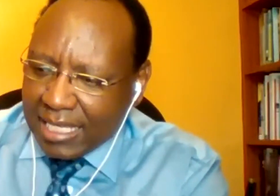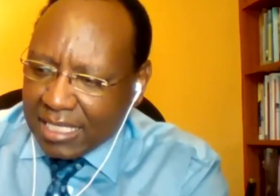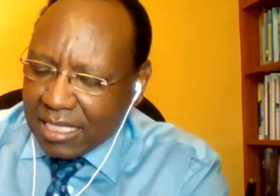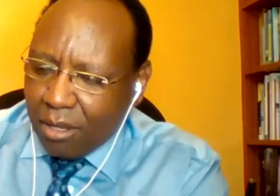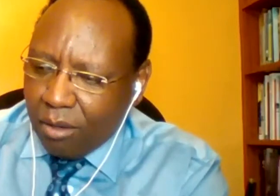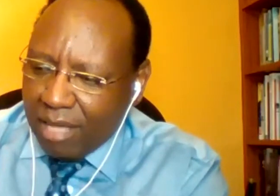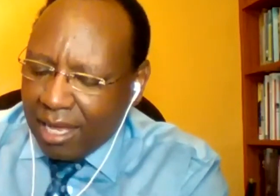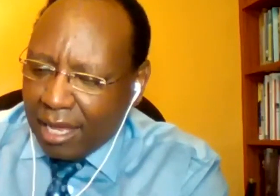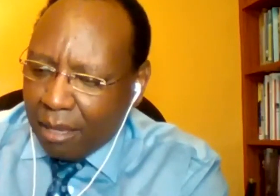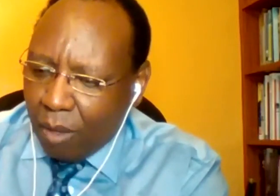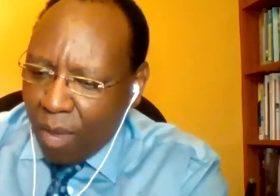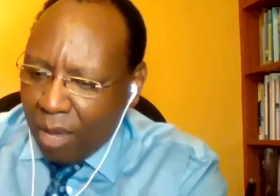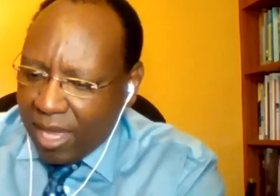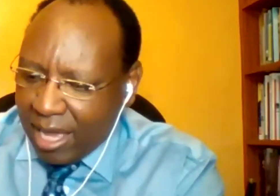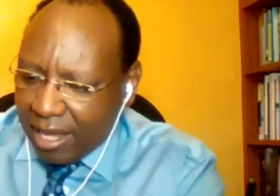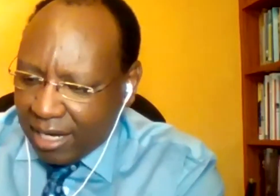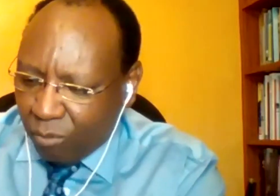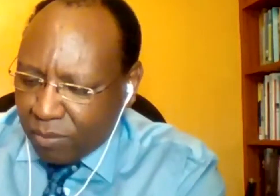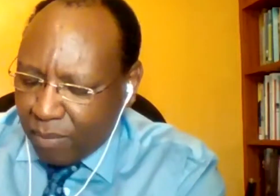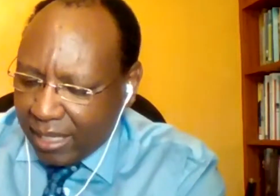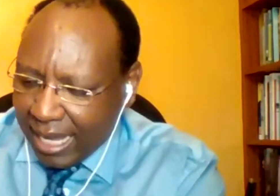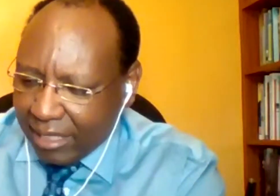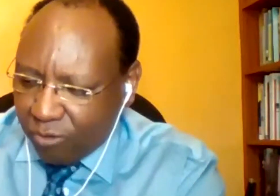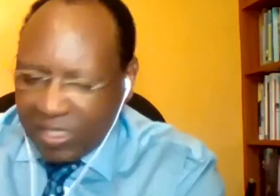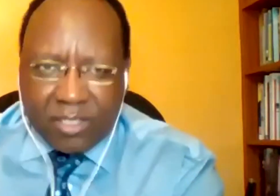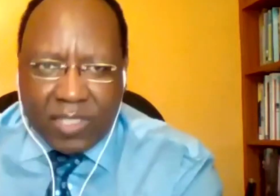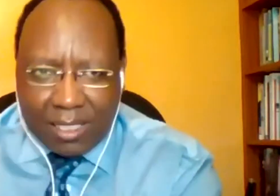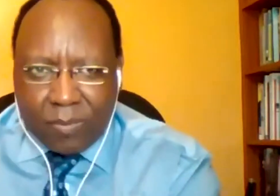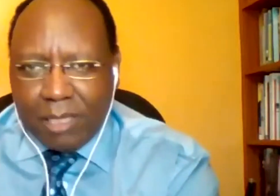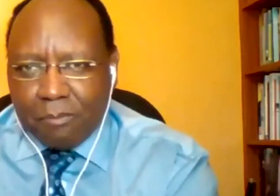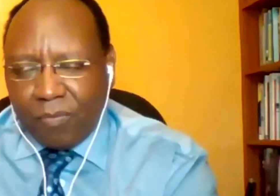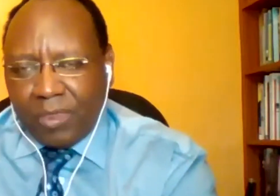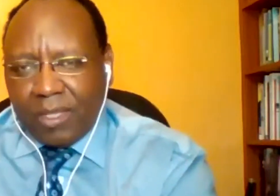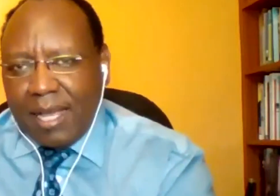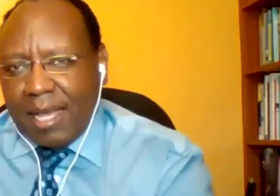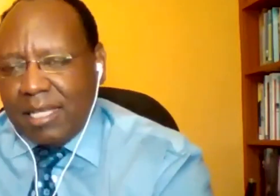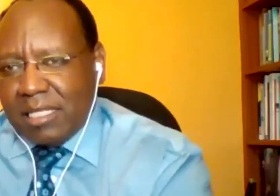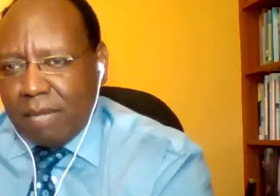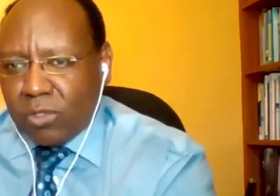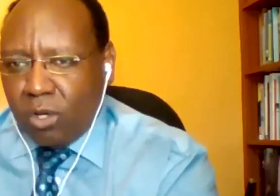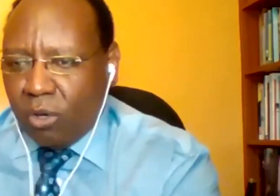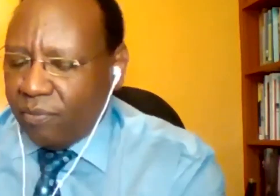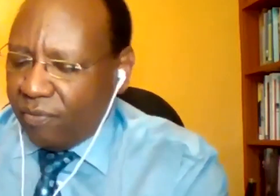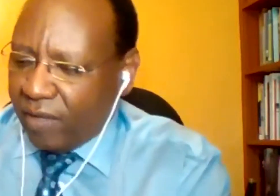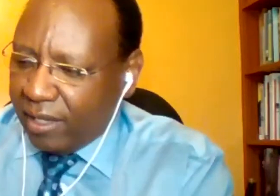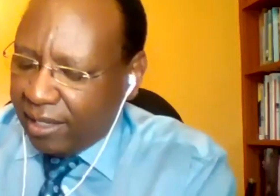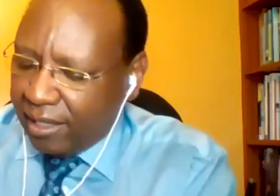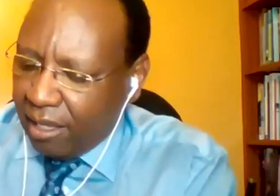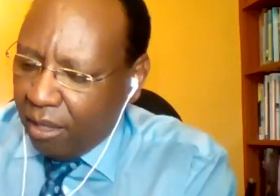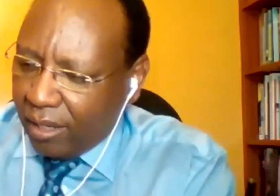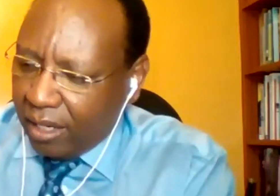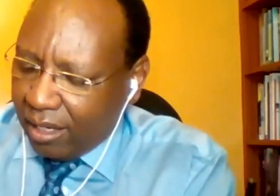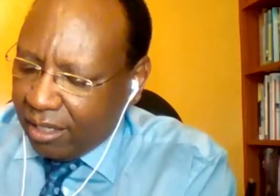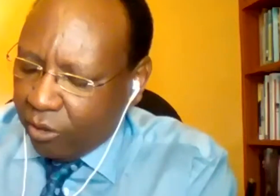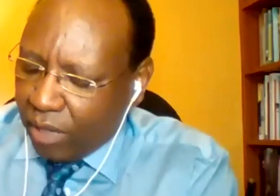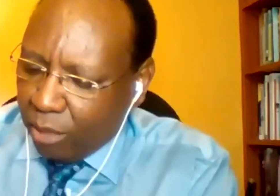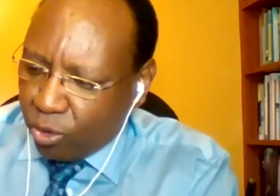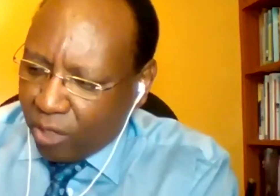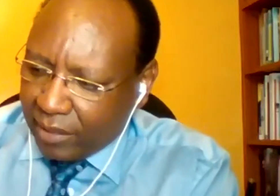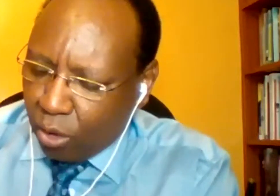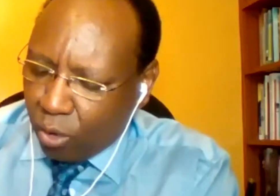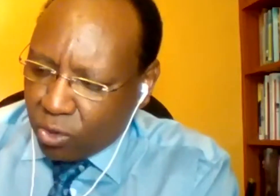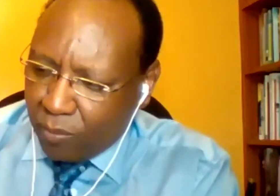branding you, please, you can easily do it so that people can be able to know what else you do. Take it away, Mr.